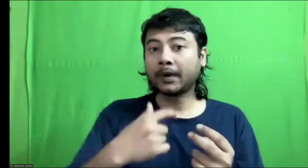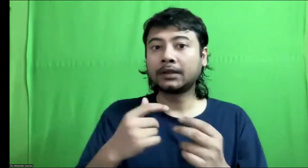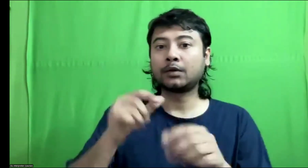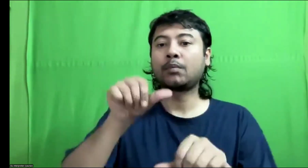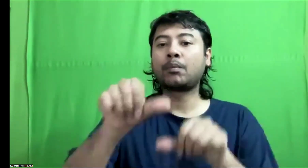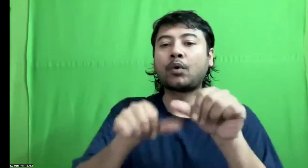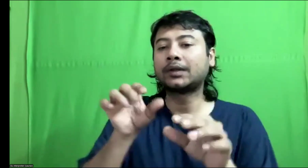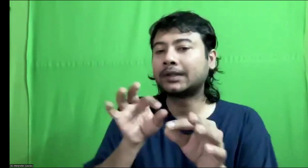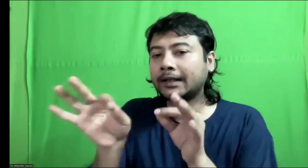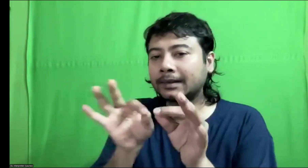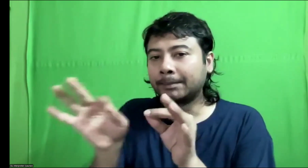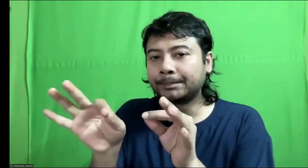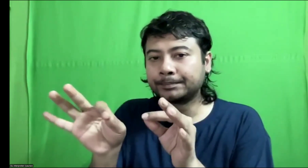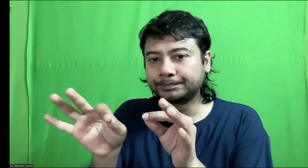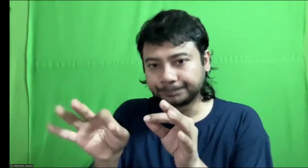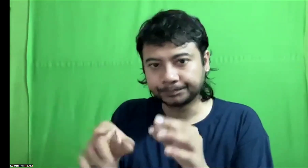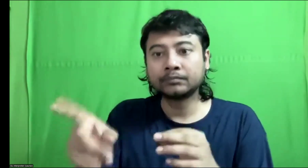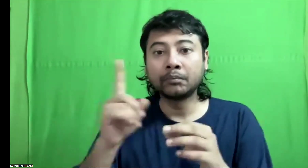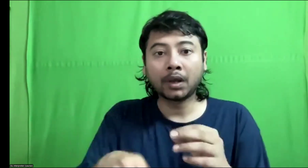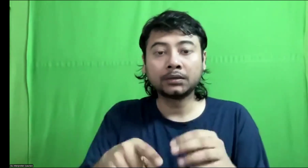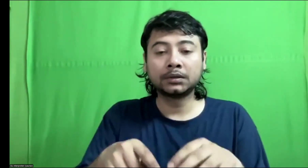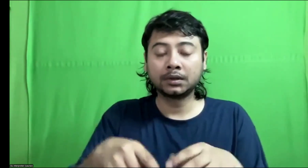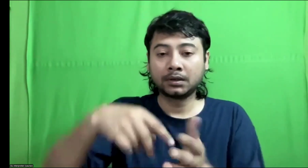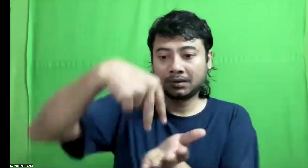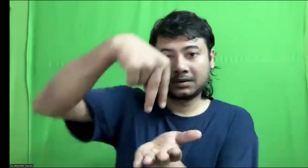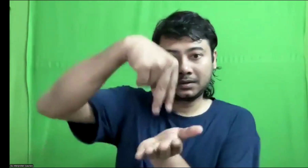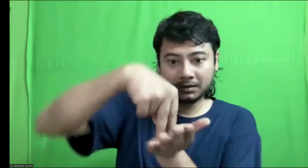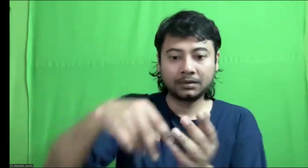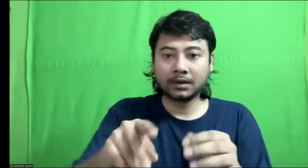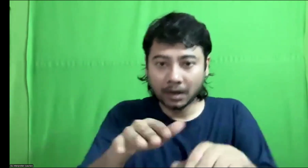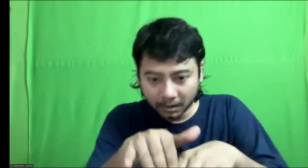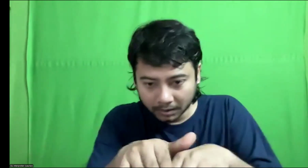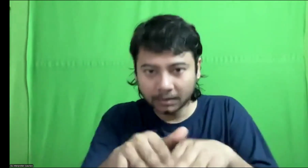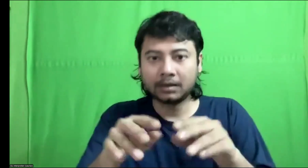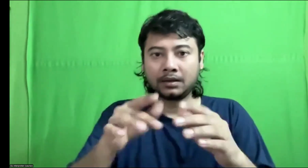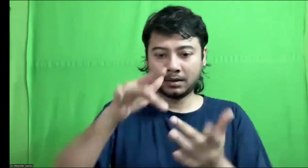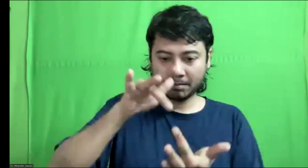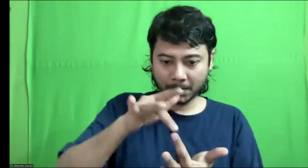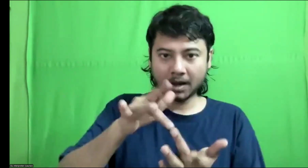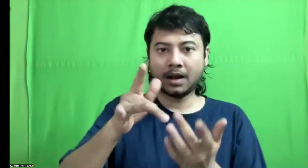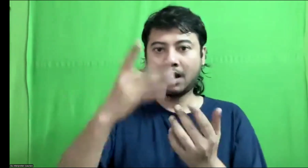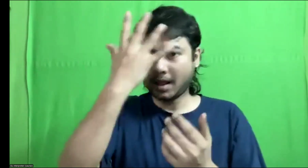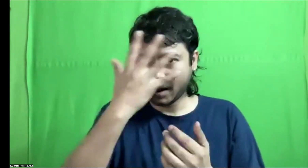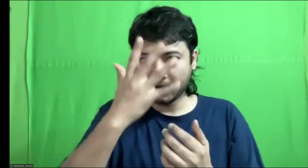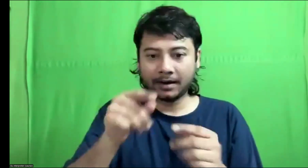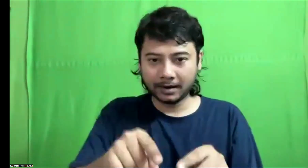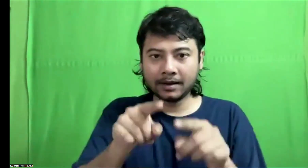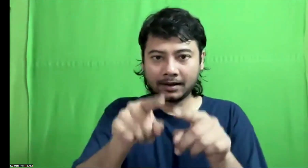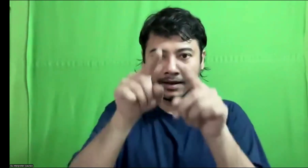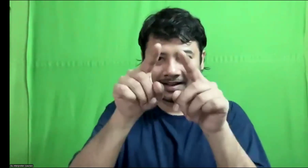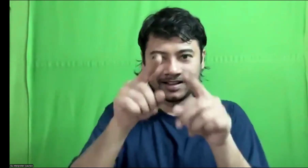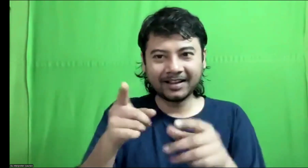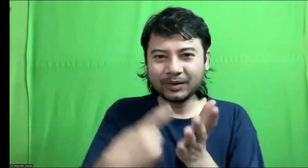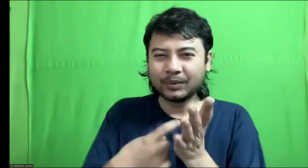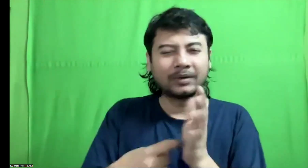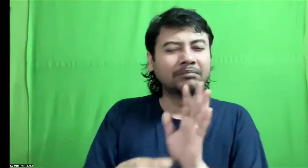because it's a public program. You don't have so much of time. So just tell them that seven times